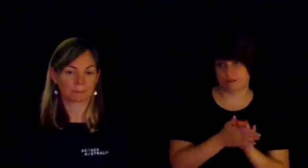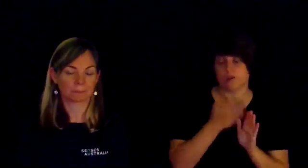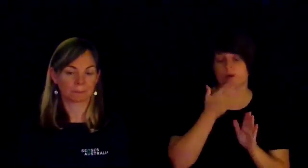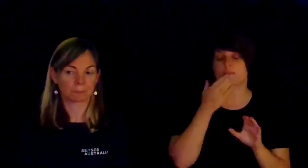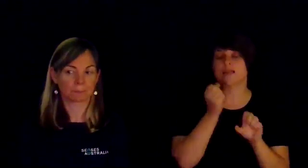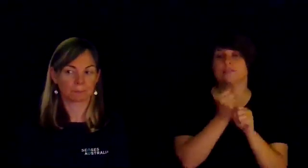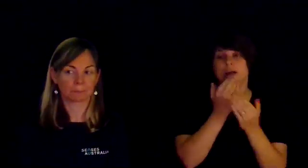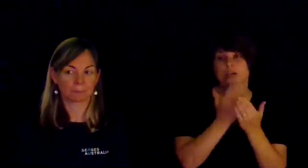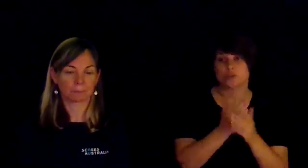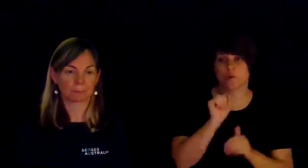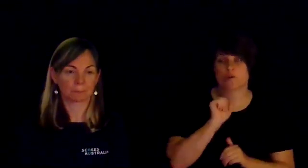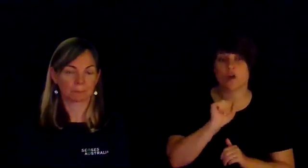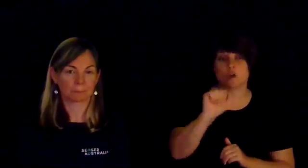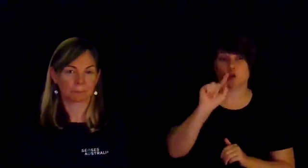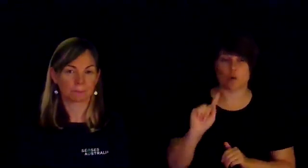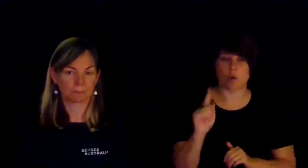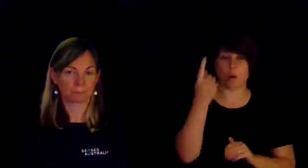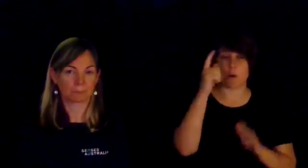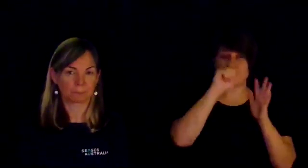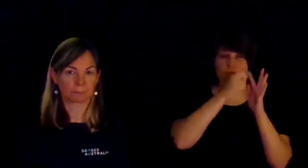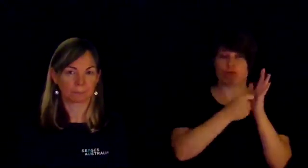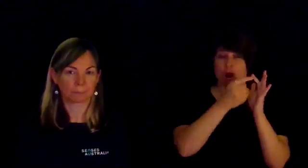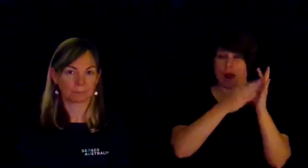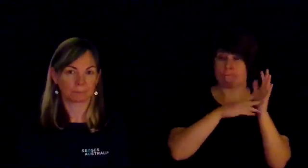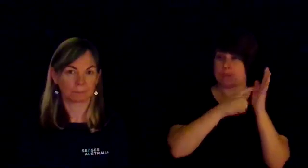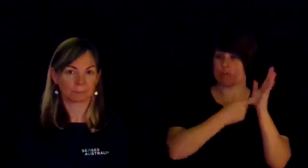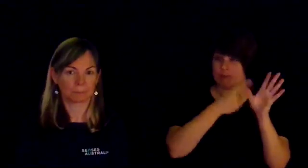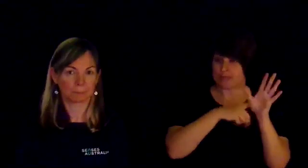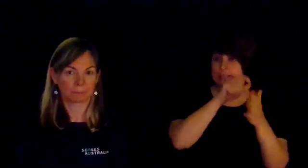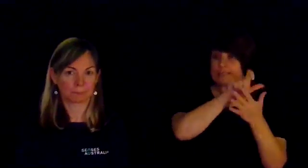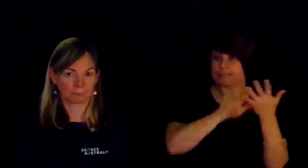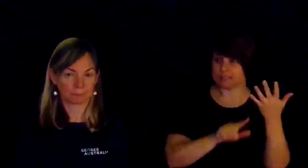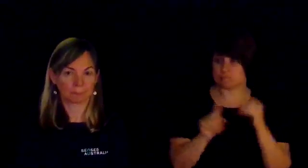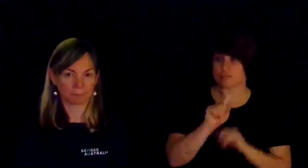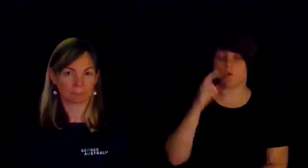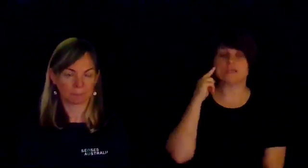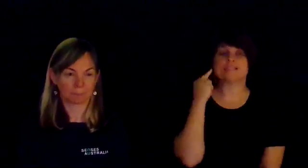that your primary disability is deaf-blind.